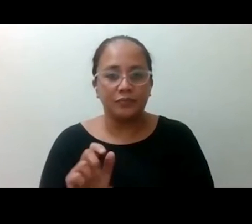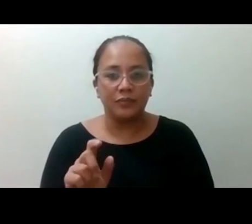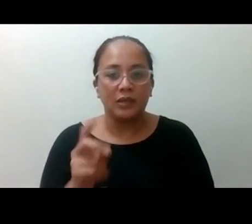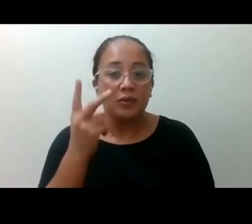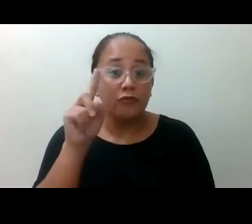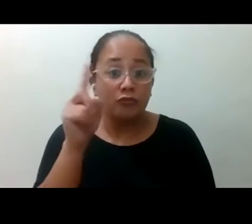is.